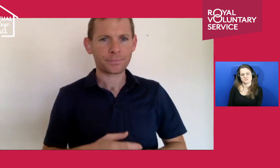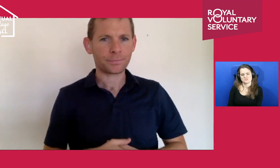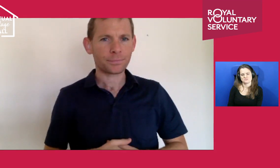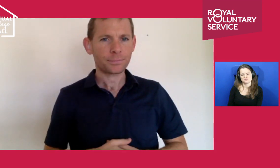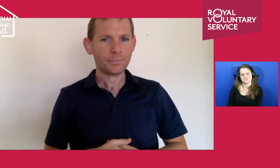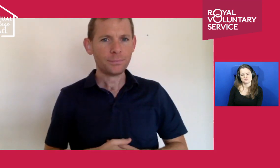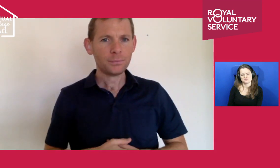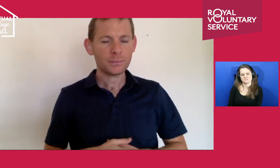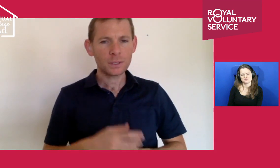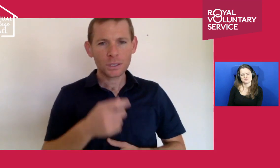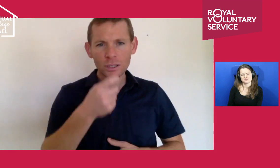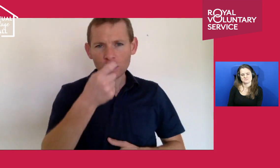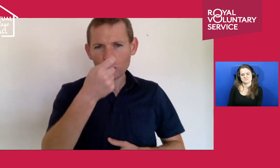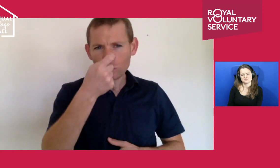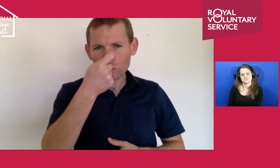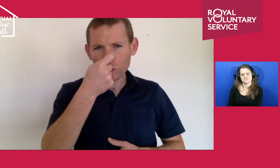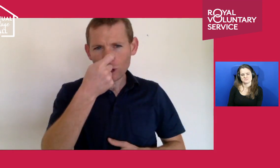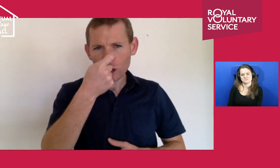Cross.